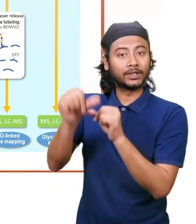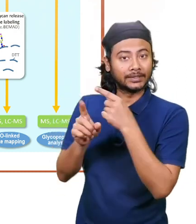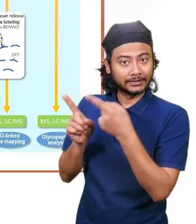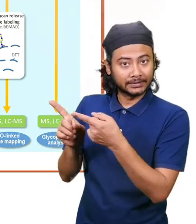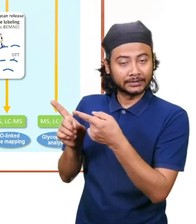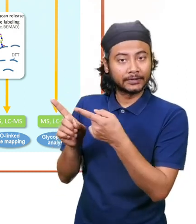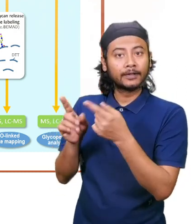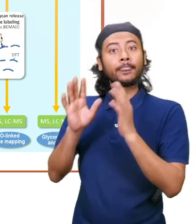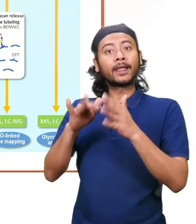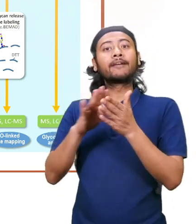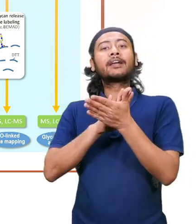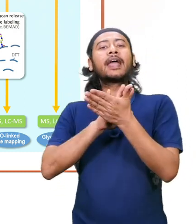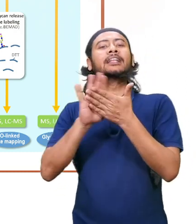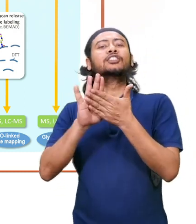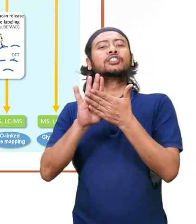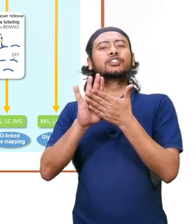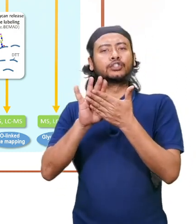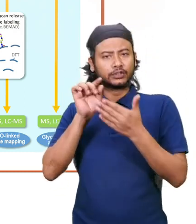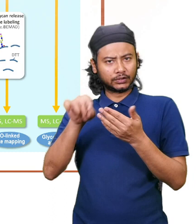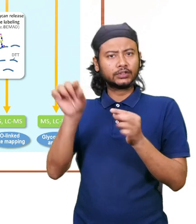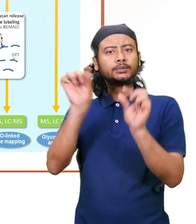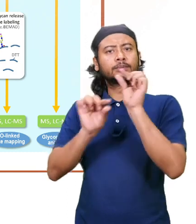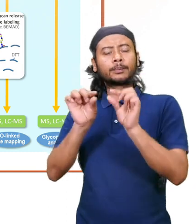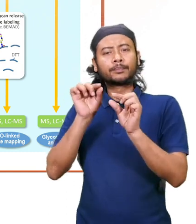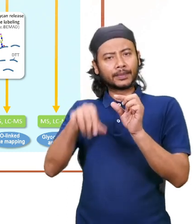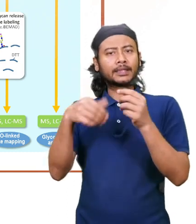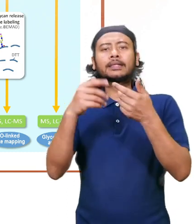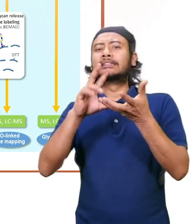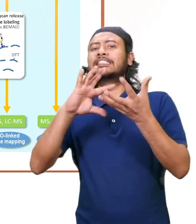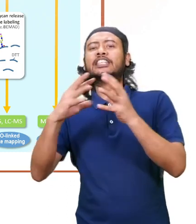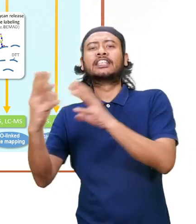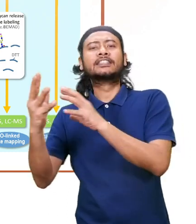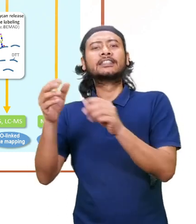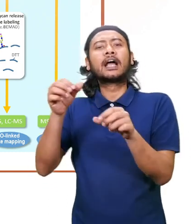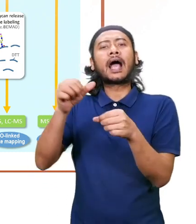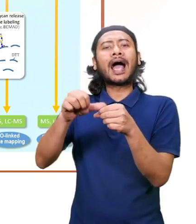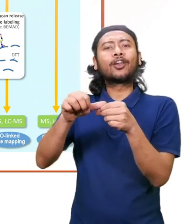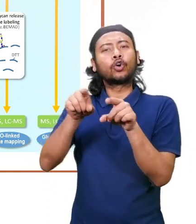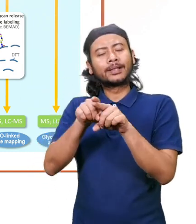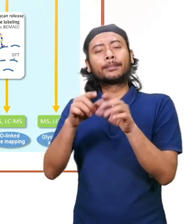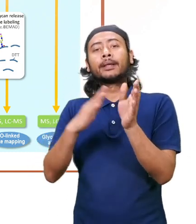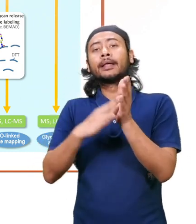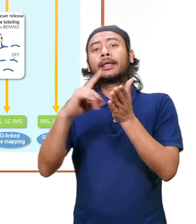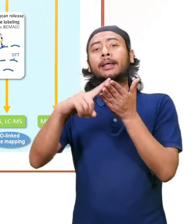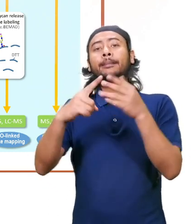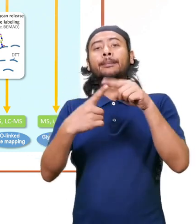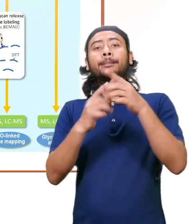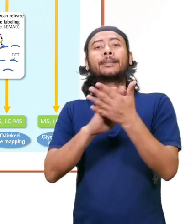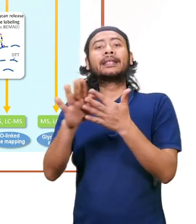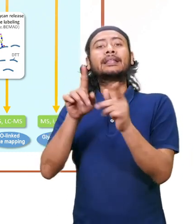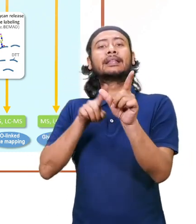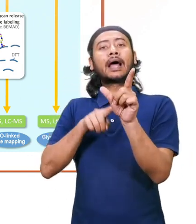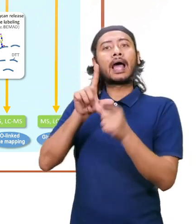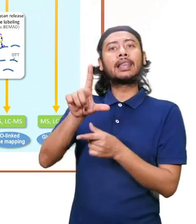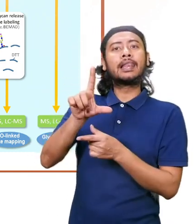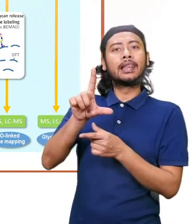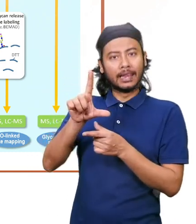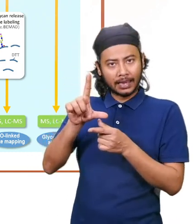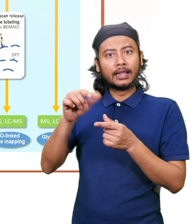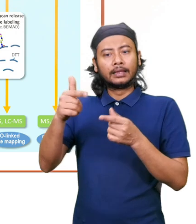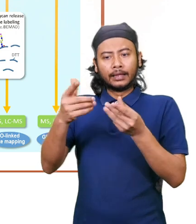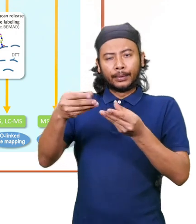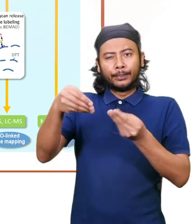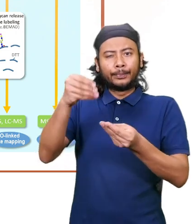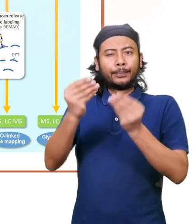Derivatization mostly we performed is permethylation, that means converting all hydroxyls on the glycans